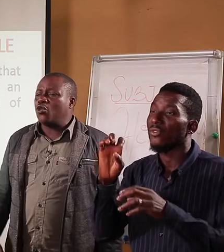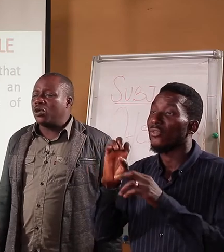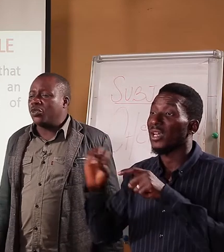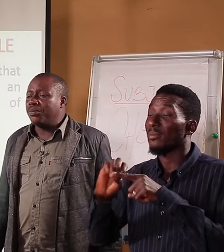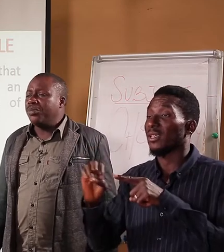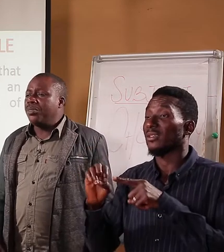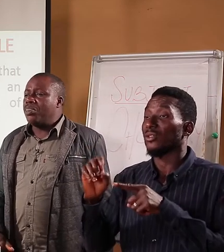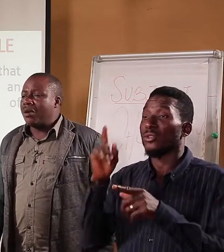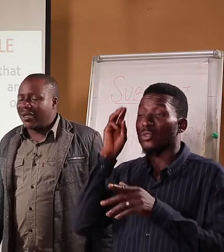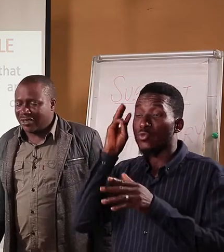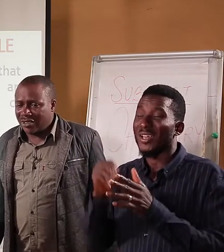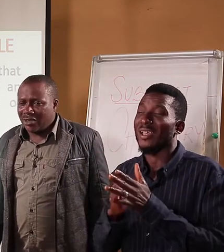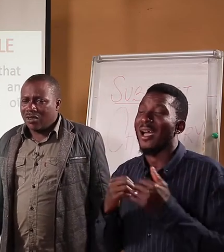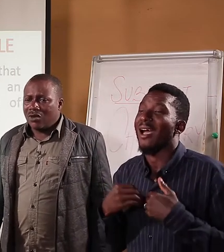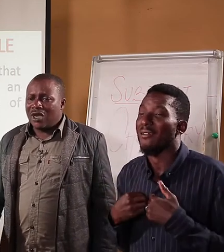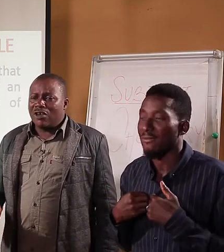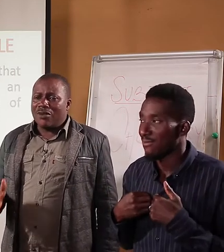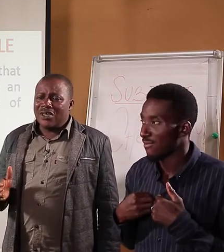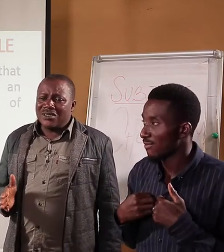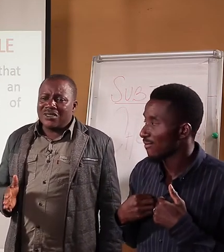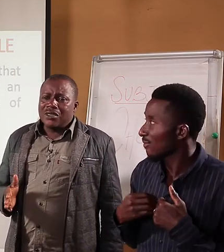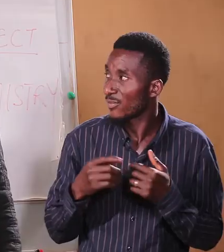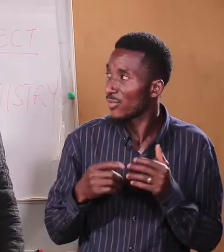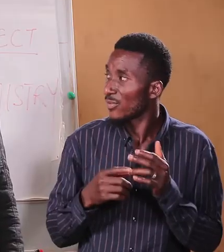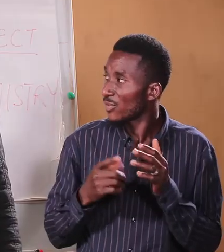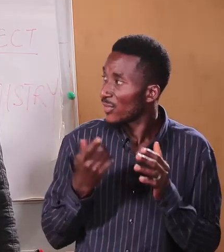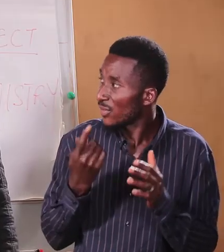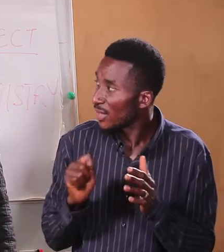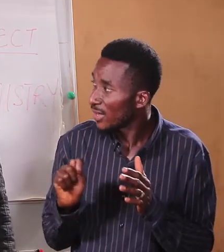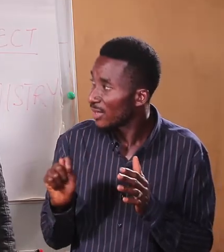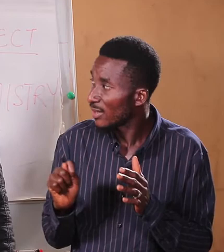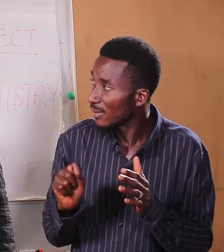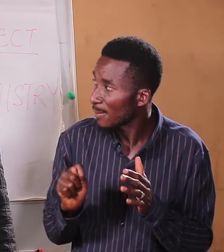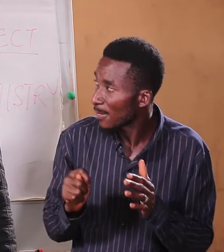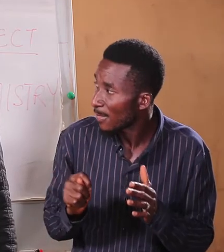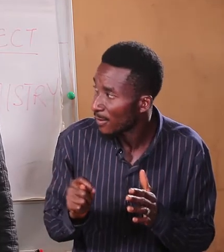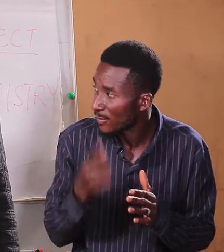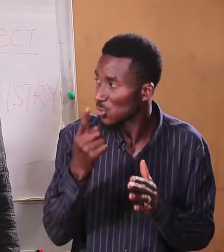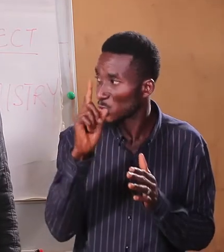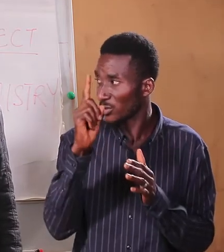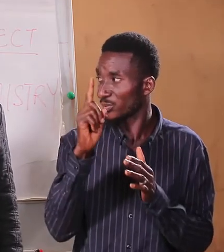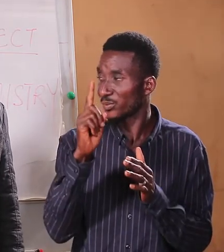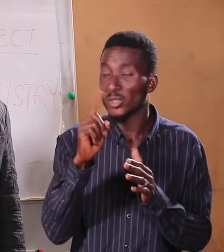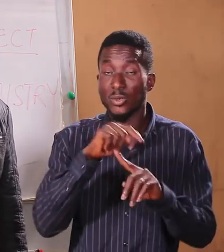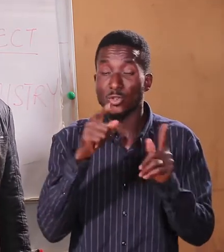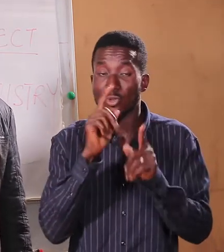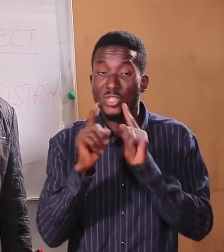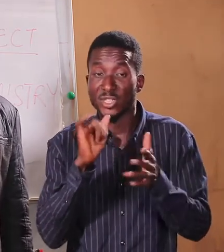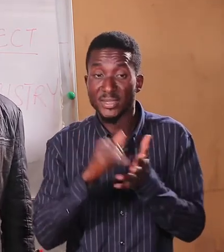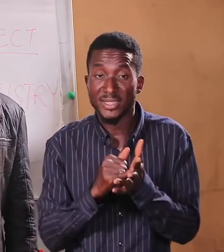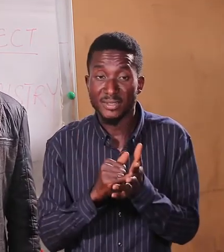set of 4 quantum numbers. What that one means, there is no magic whatsoever that whenever you are